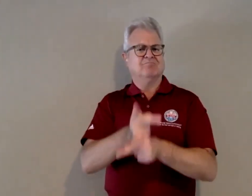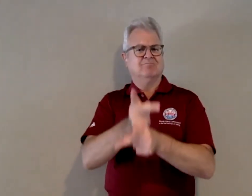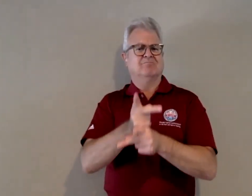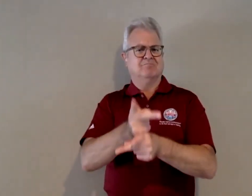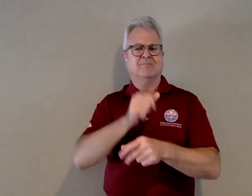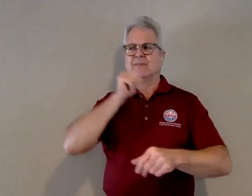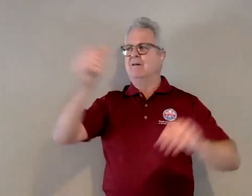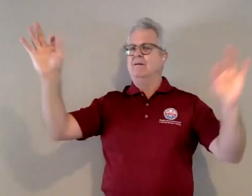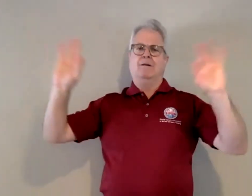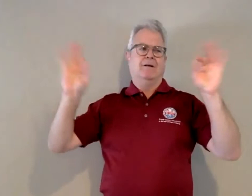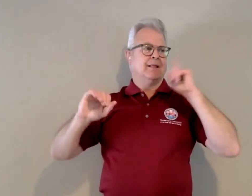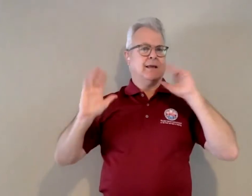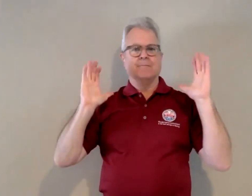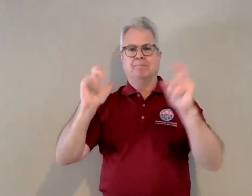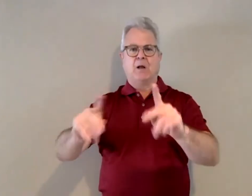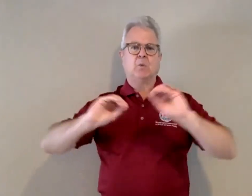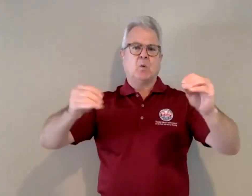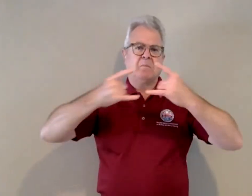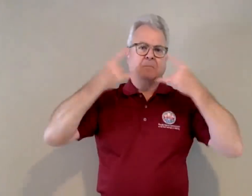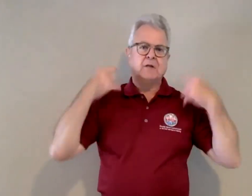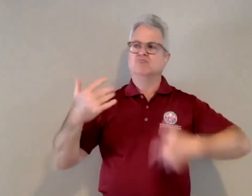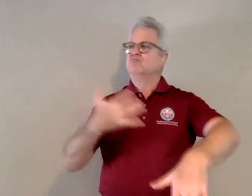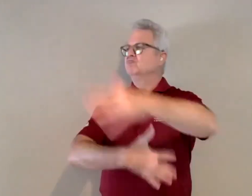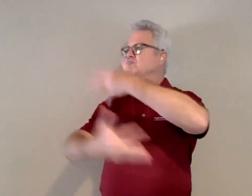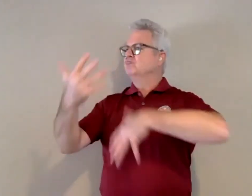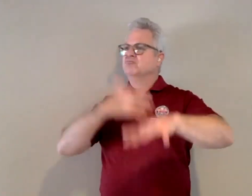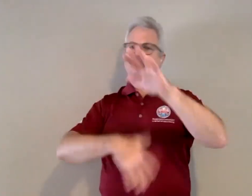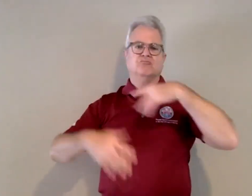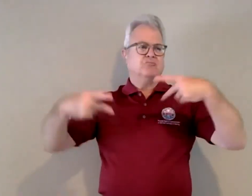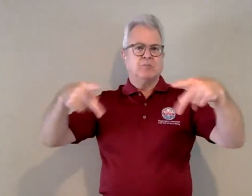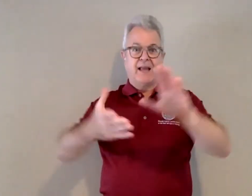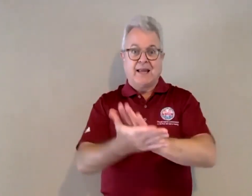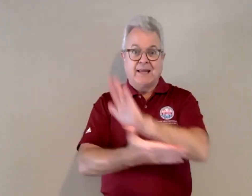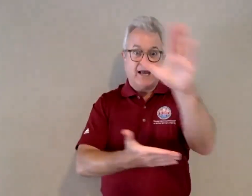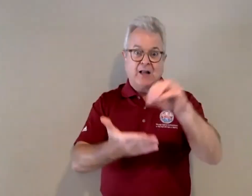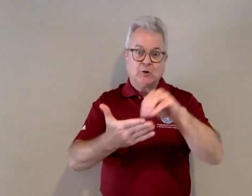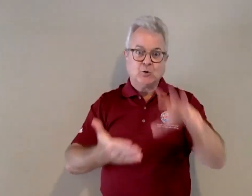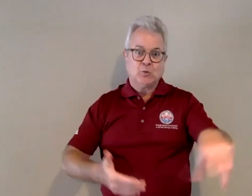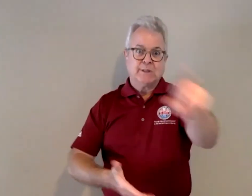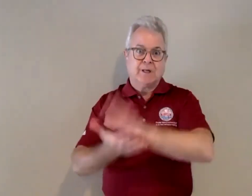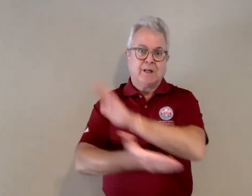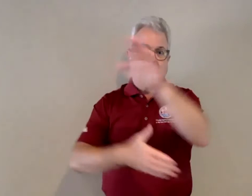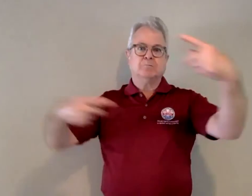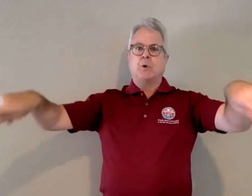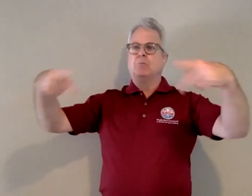why they're asking you to please be careful. Don't be carefree. Don't think we can go back to pre-COVID with